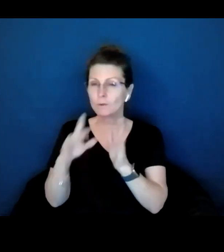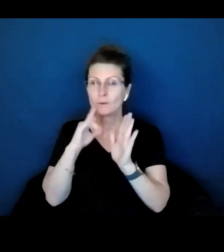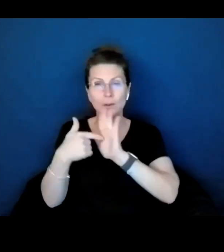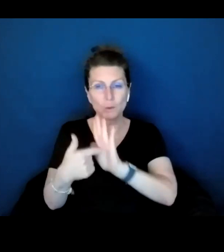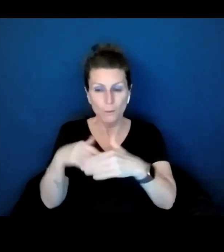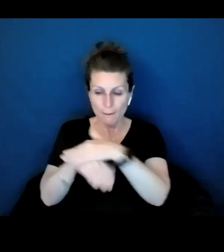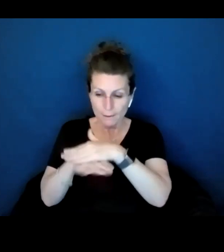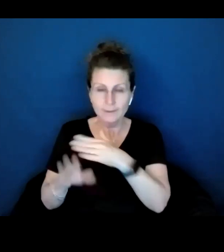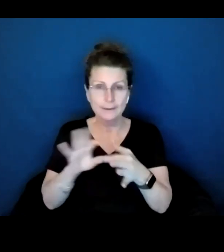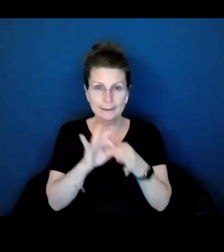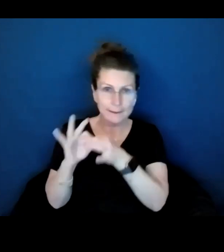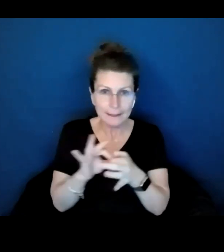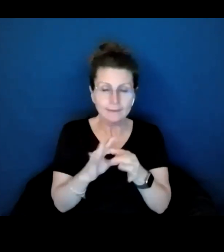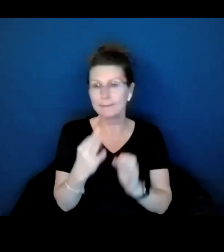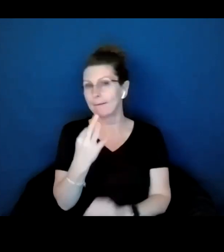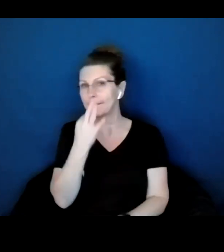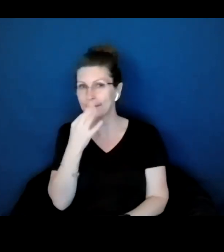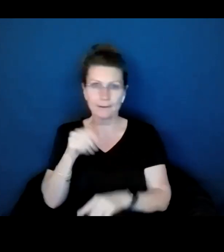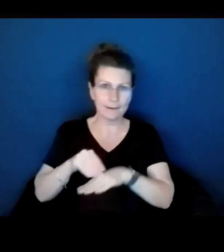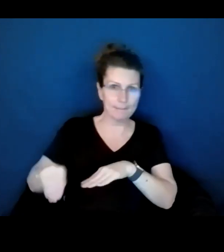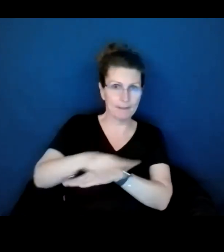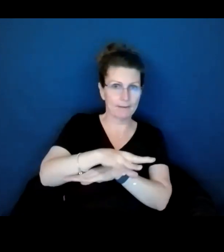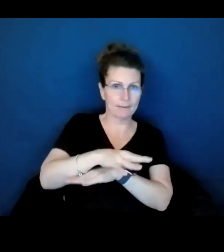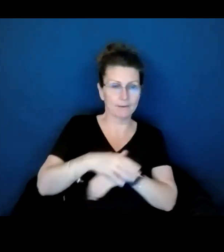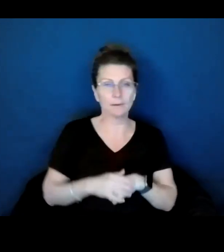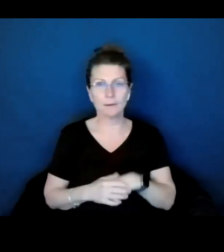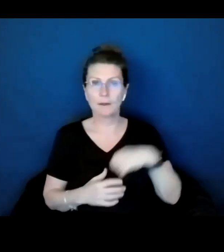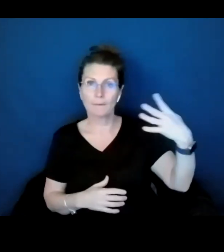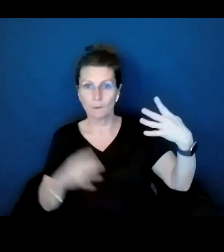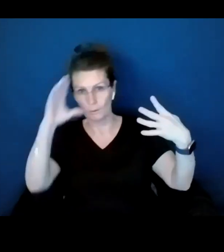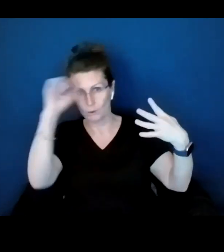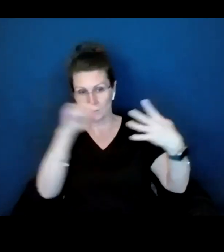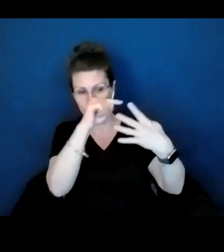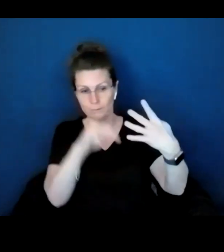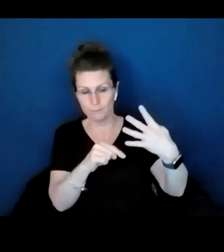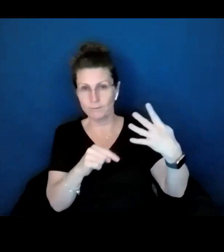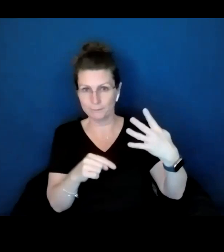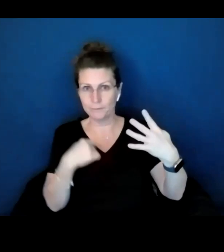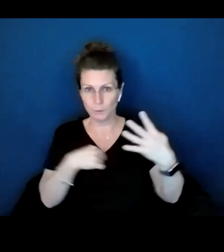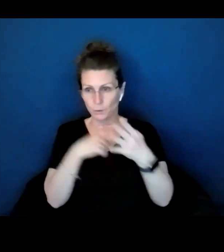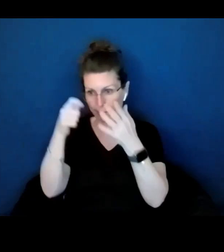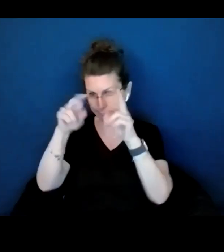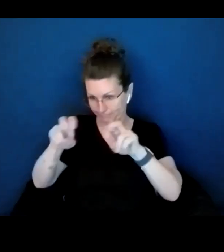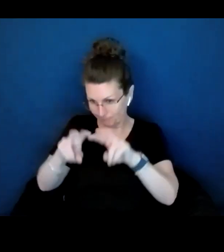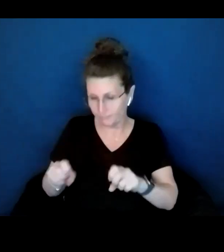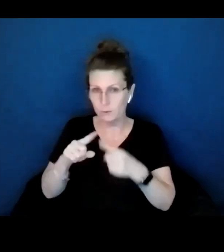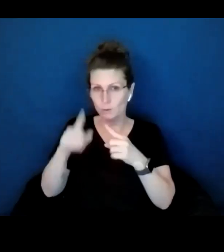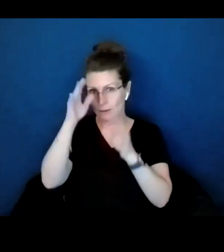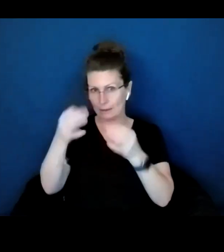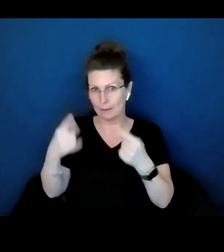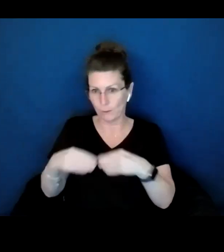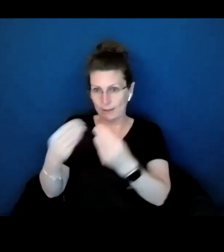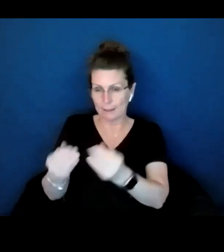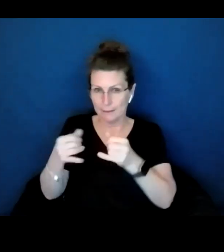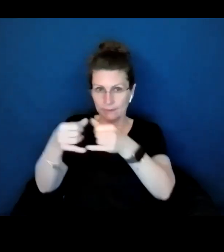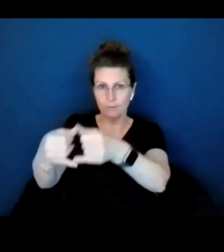connectedness, excellence, and impact, the 4 presidential pillars. Each video will first spotlight one of the